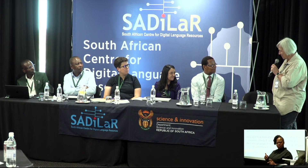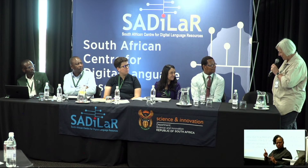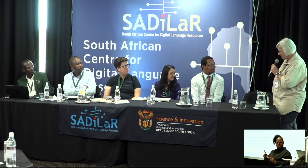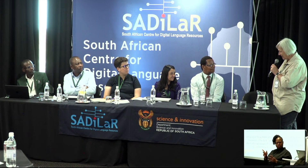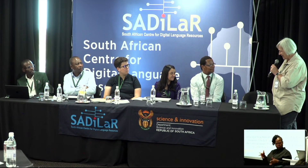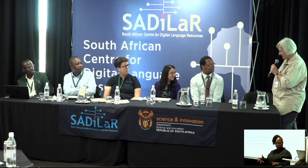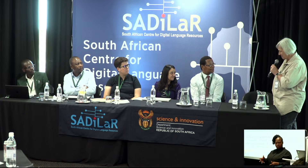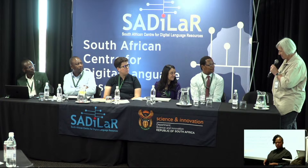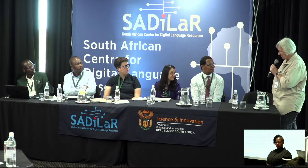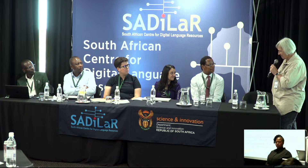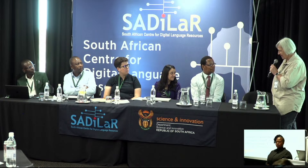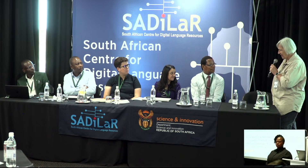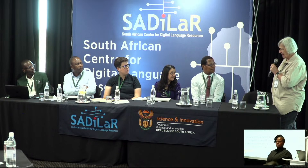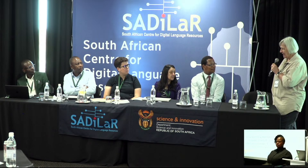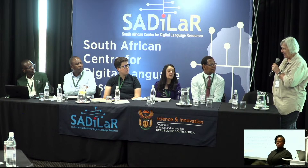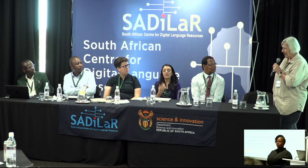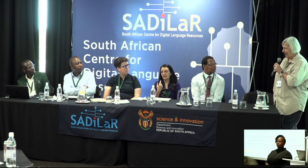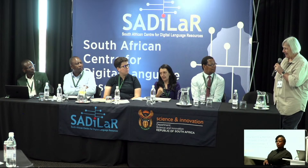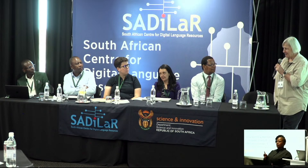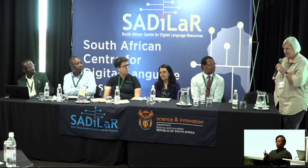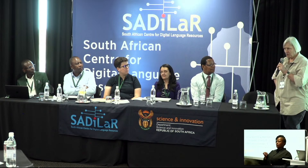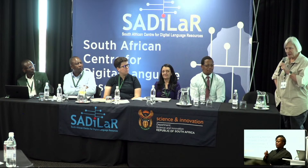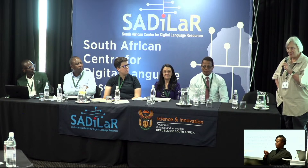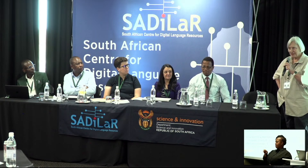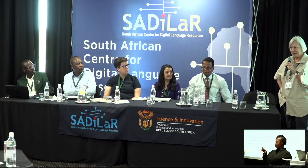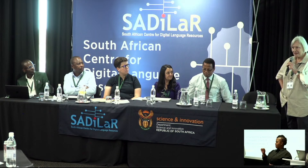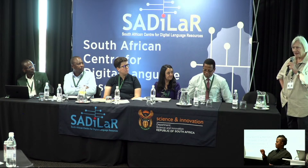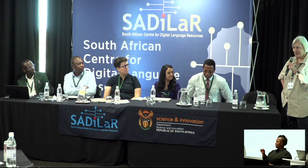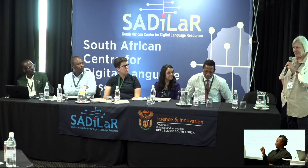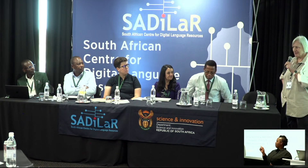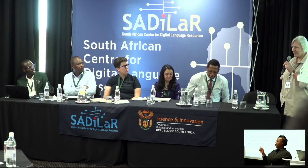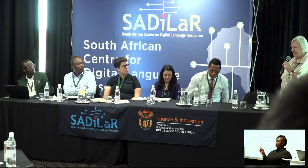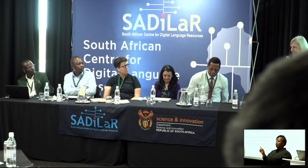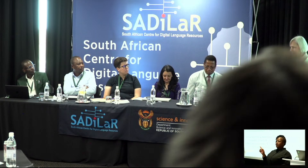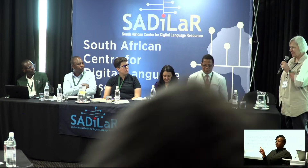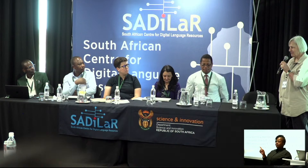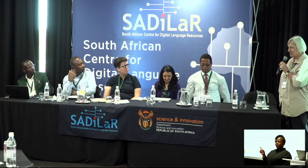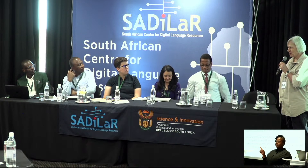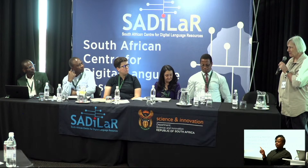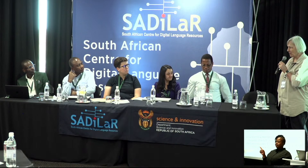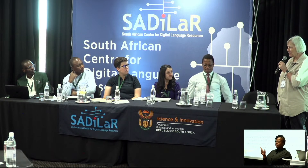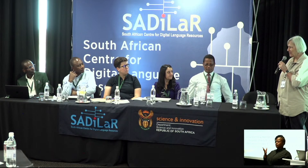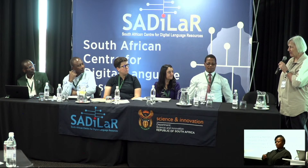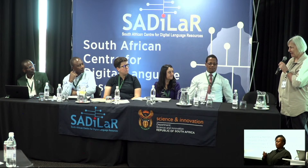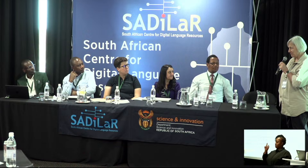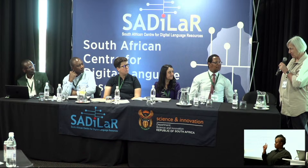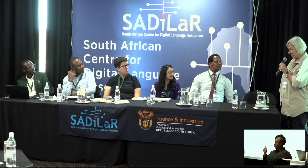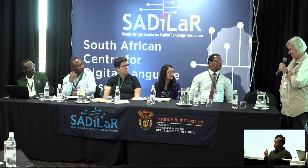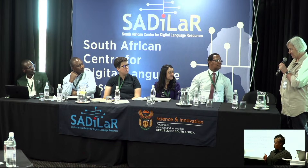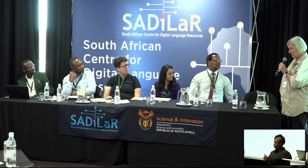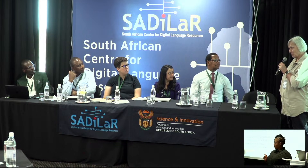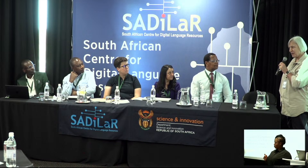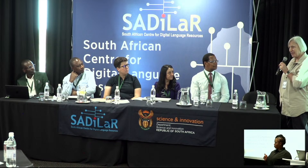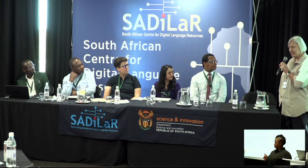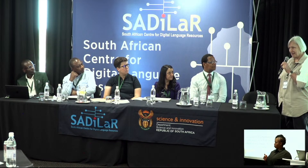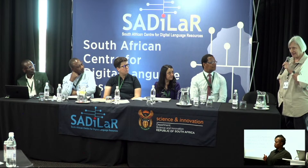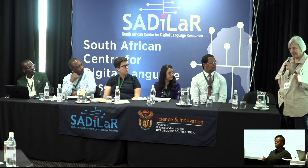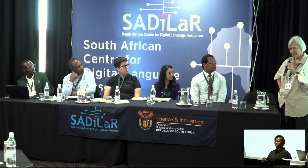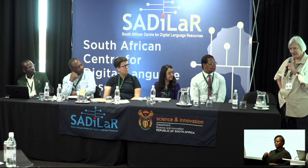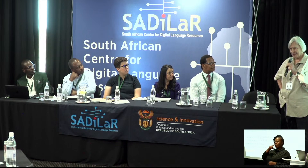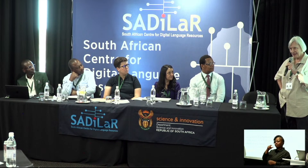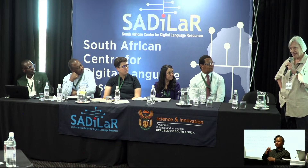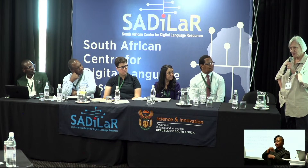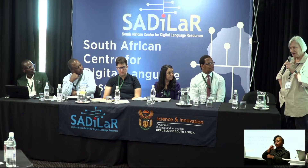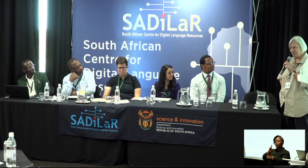a platform, Wikipedia. And Wikipedia has a terminology platform called